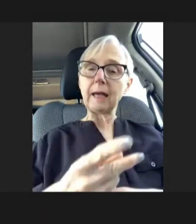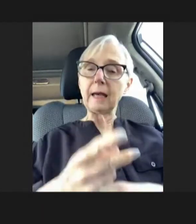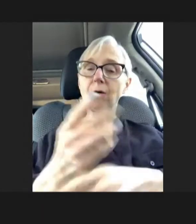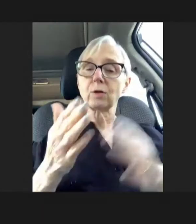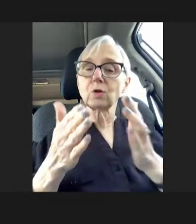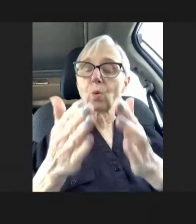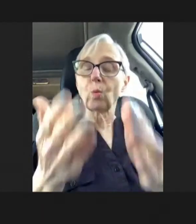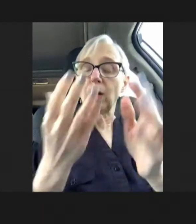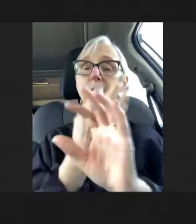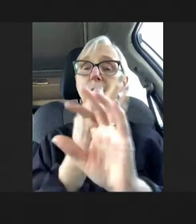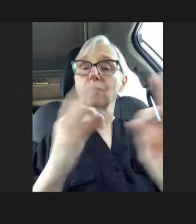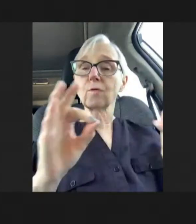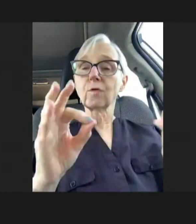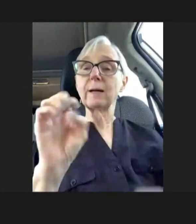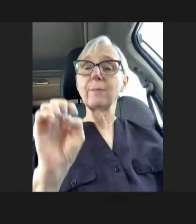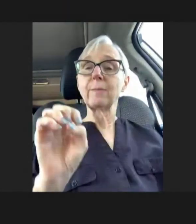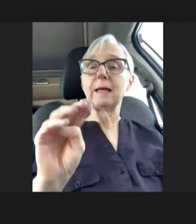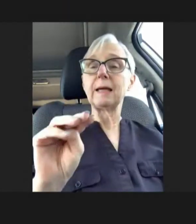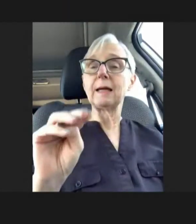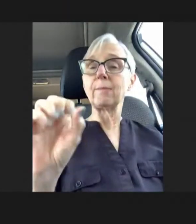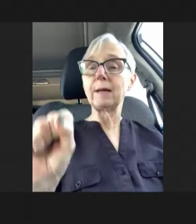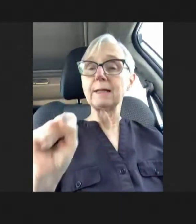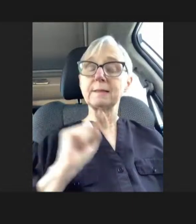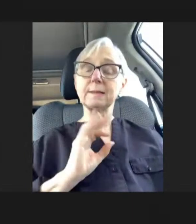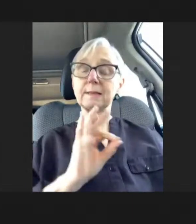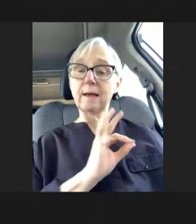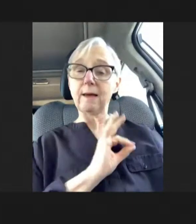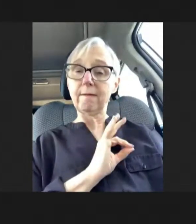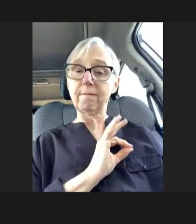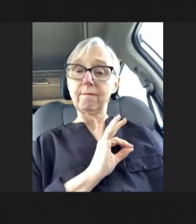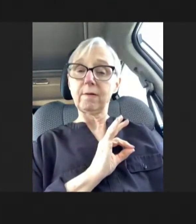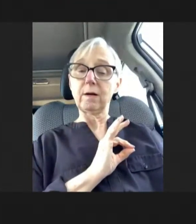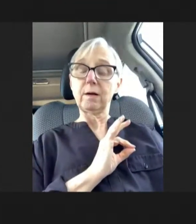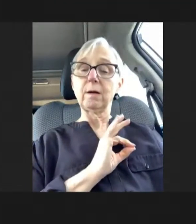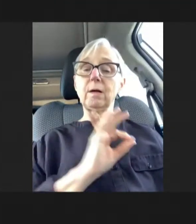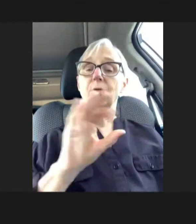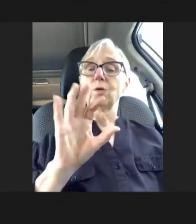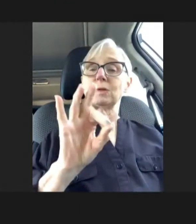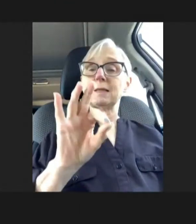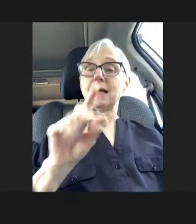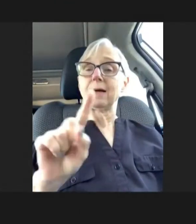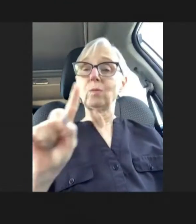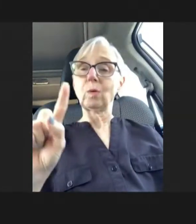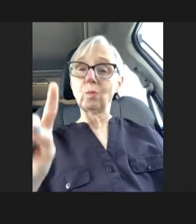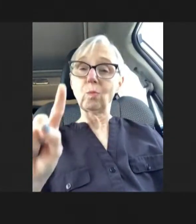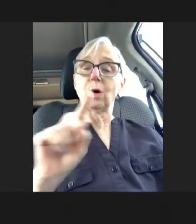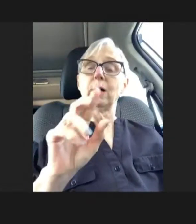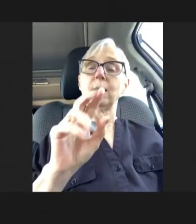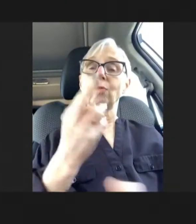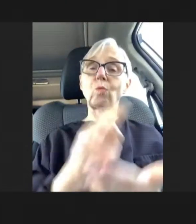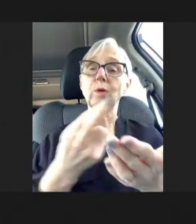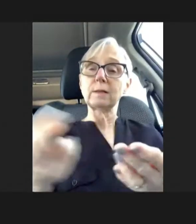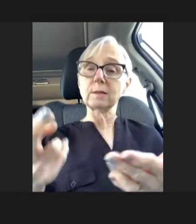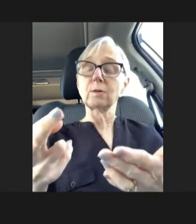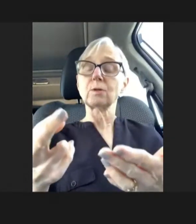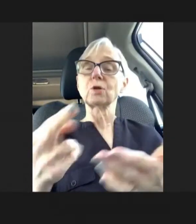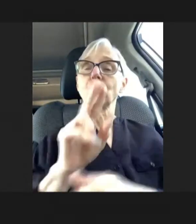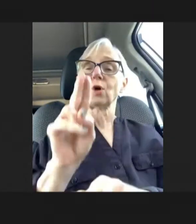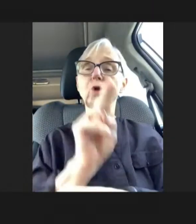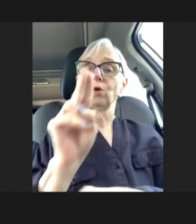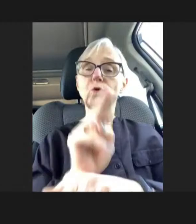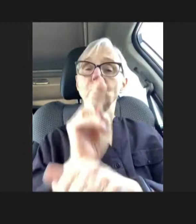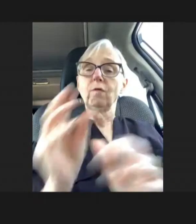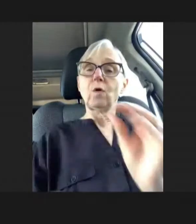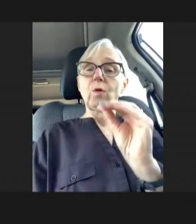up some EMS staff and ensure that those crucial 911 resources are being used for the most critical patients.